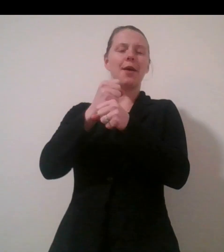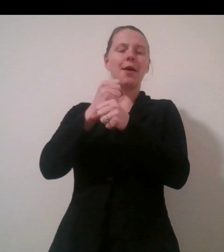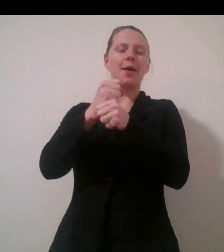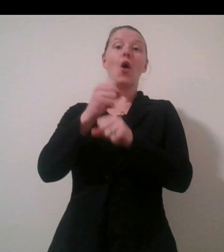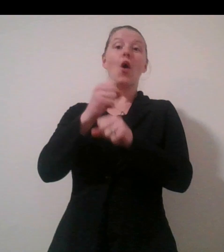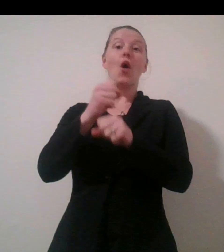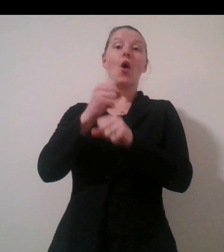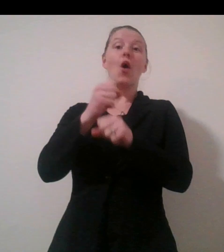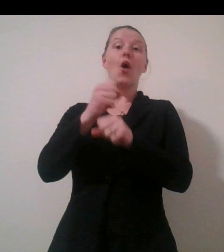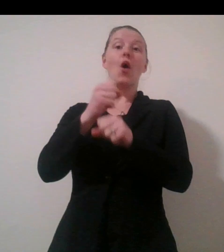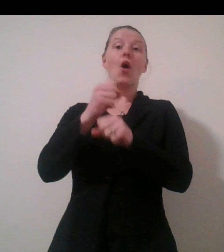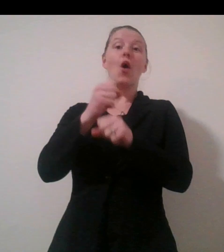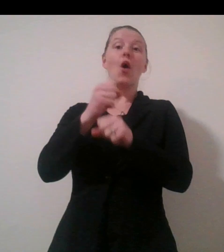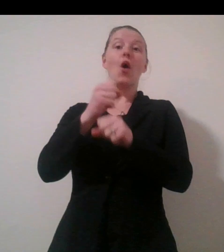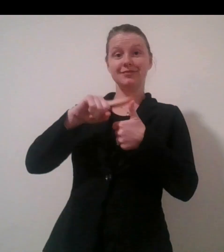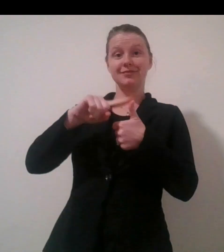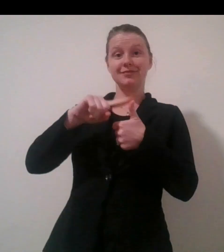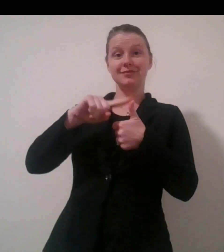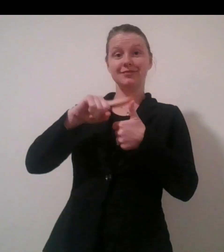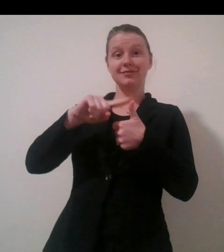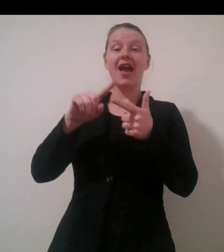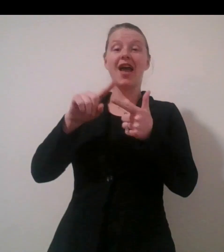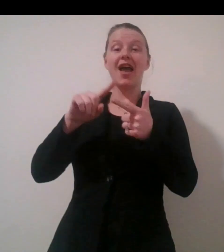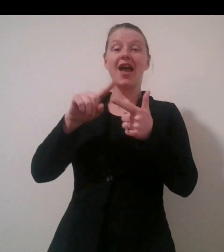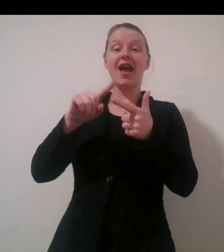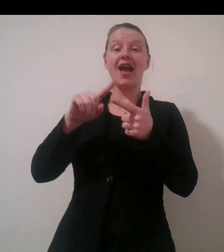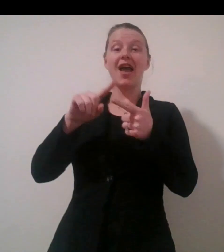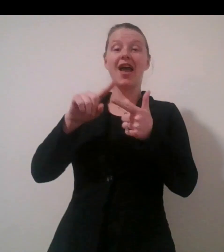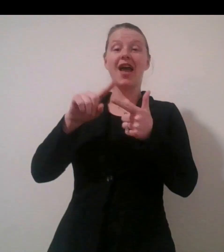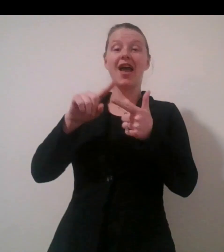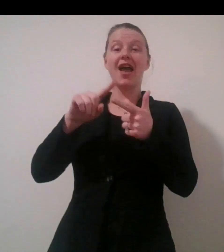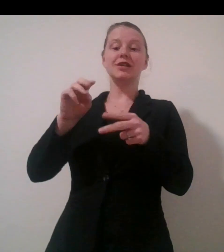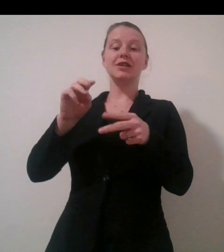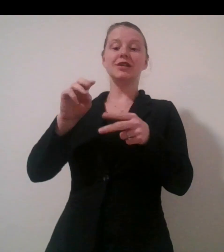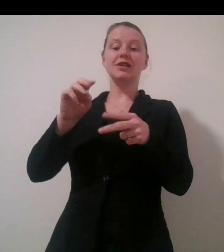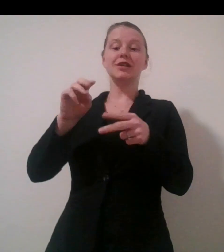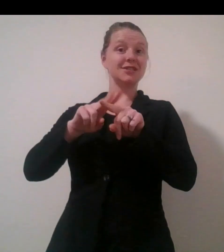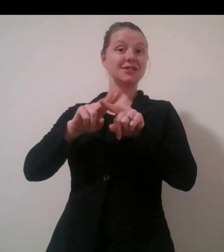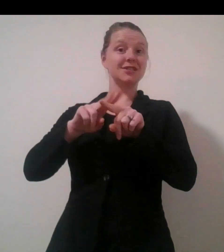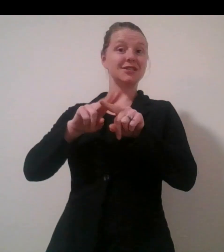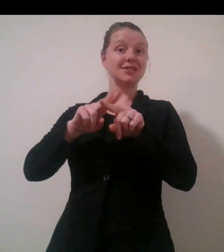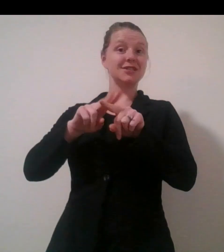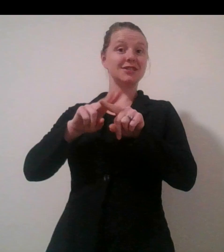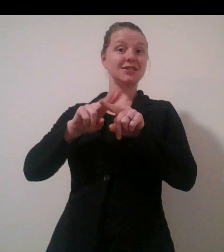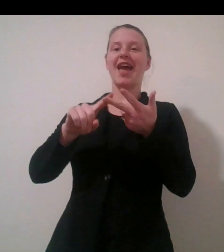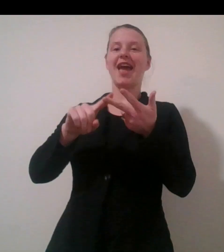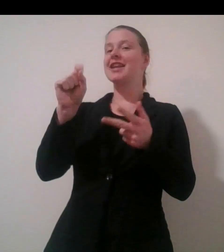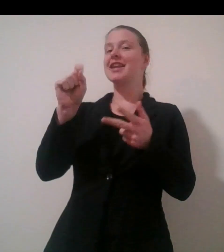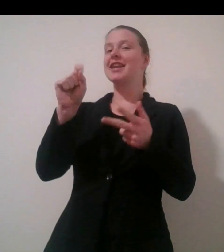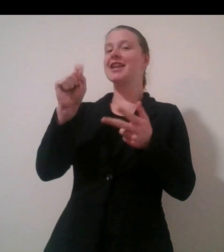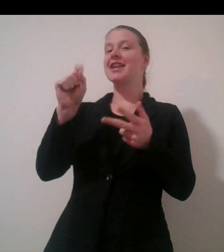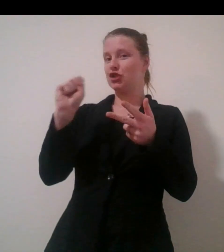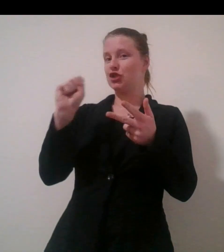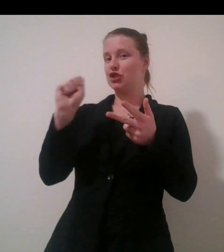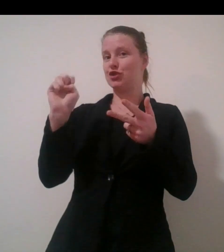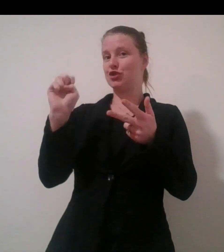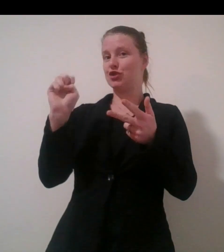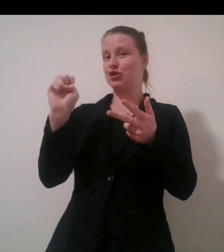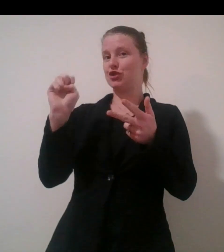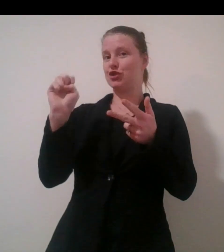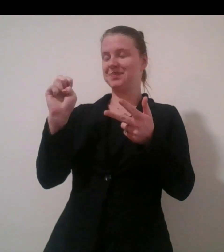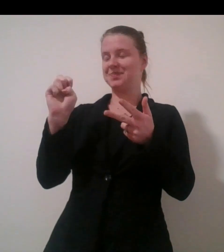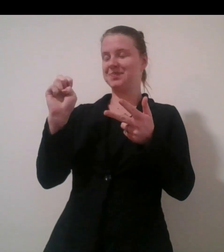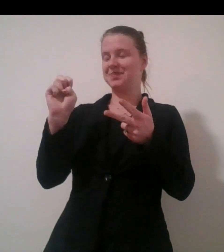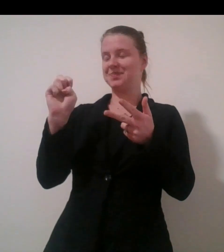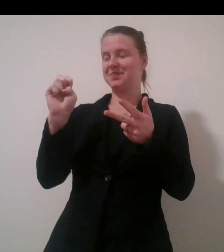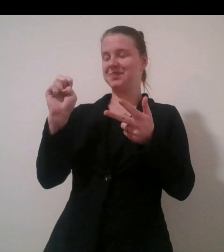There are two types of bone, compact and cancellate. A compact bone